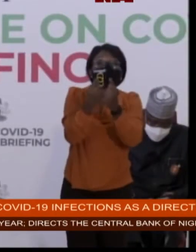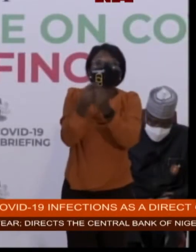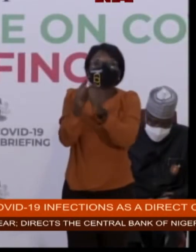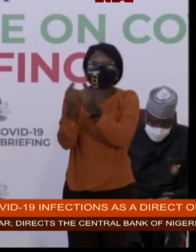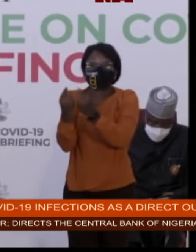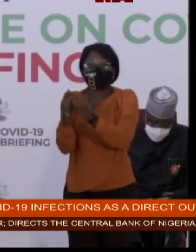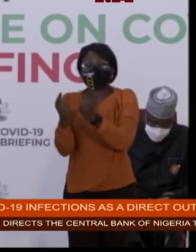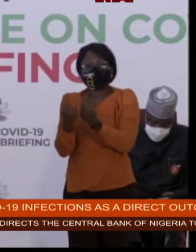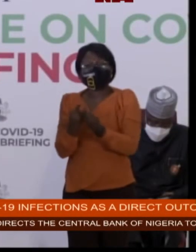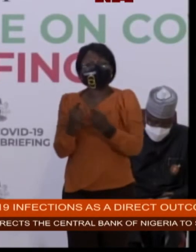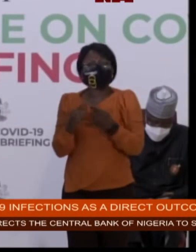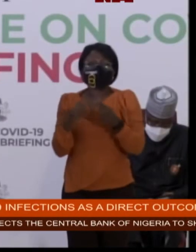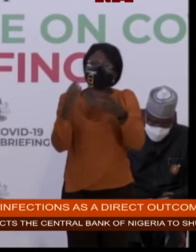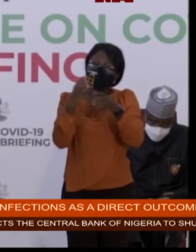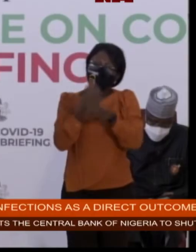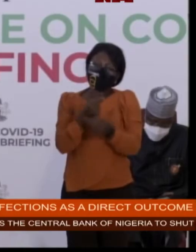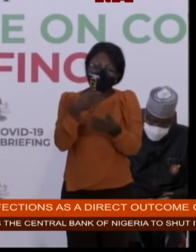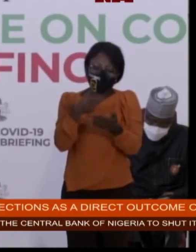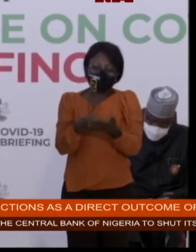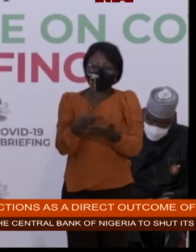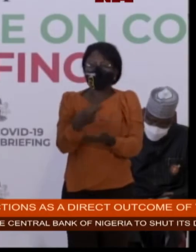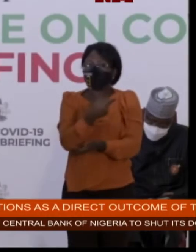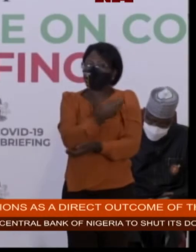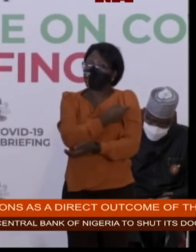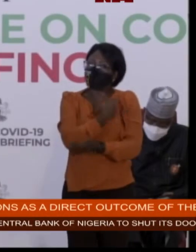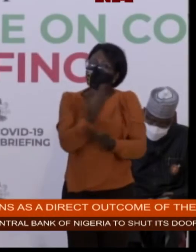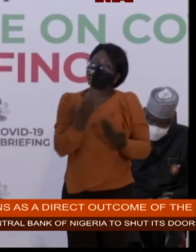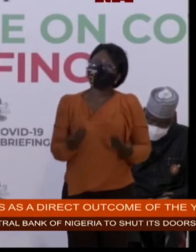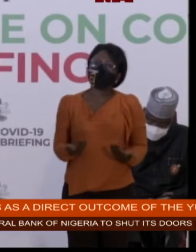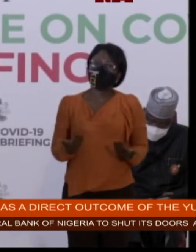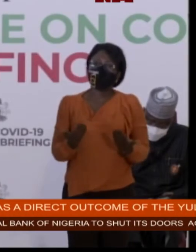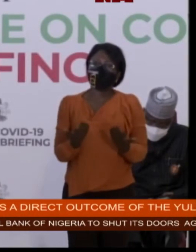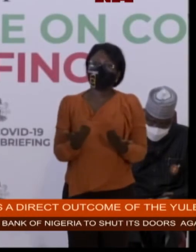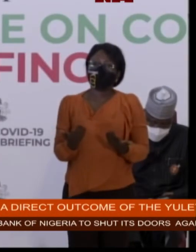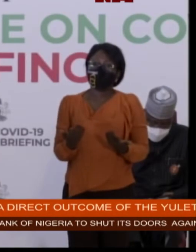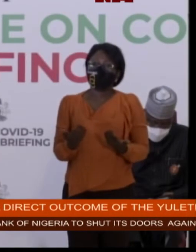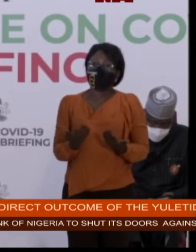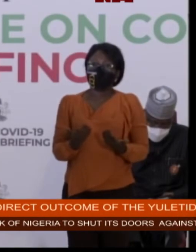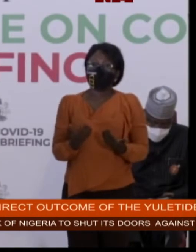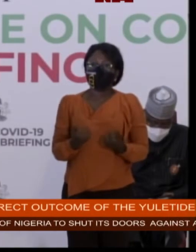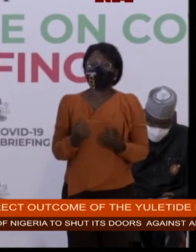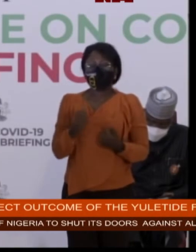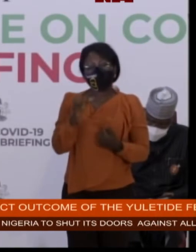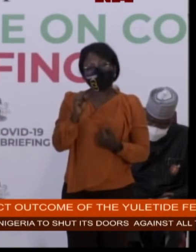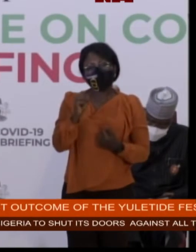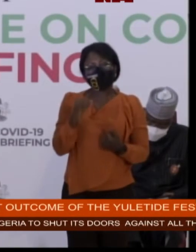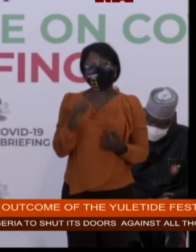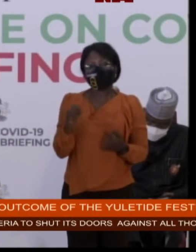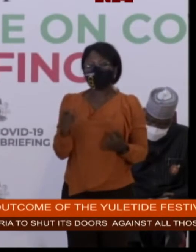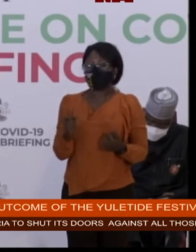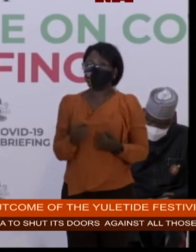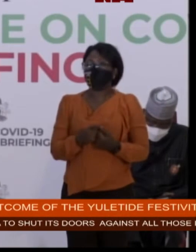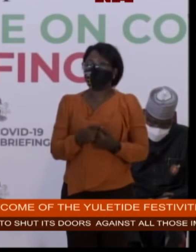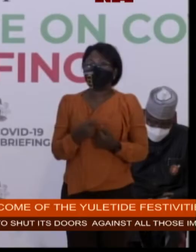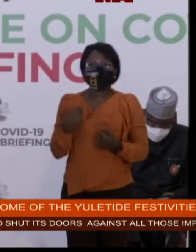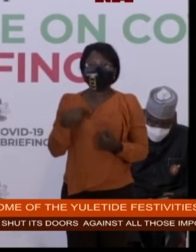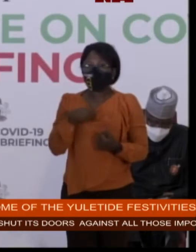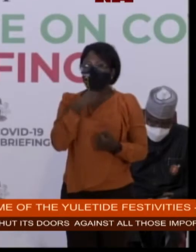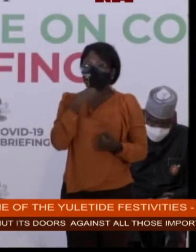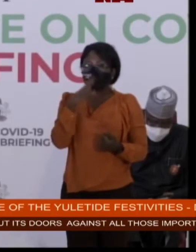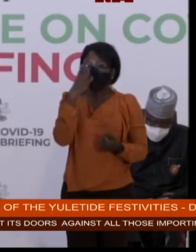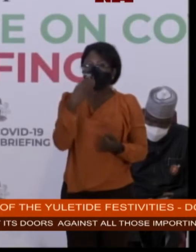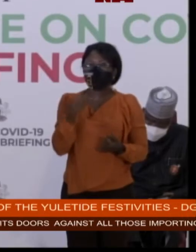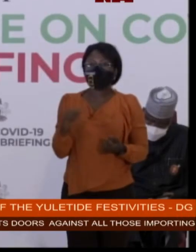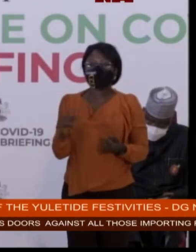is being managed, being modulated, so to speak, by Gavi.